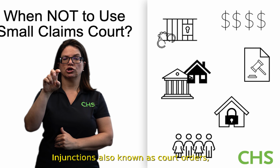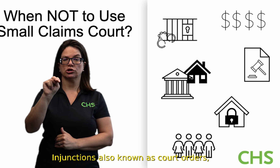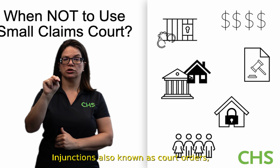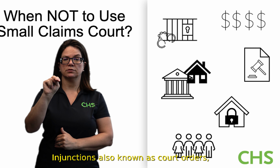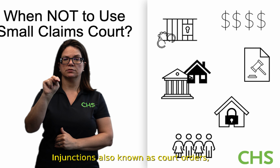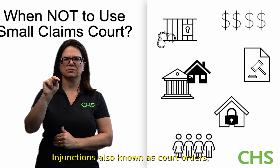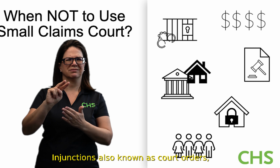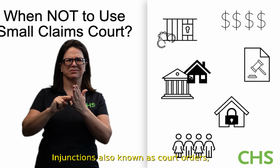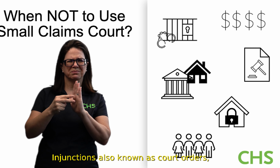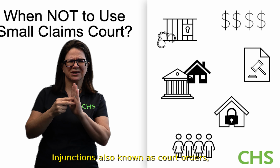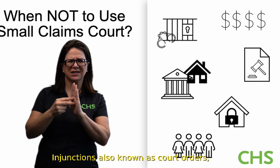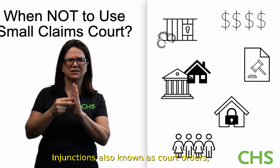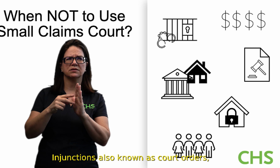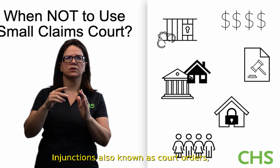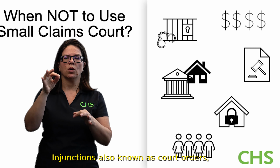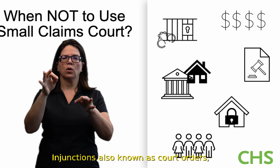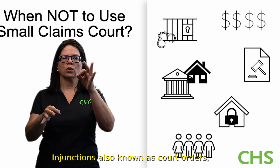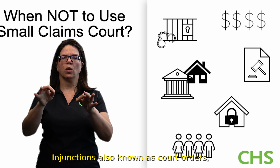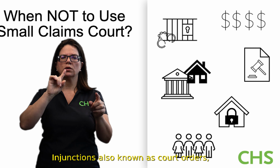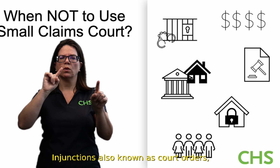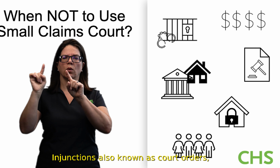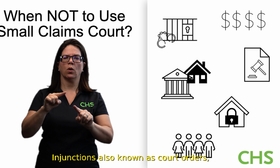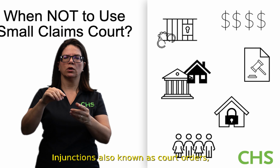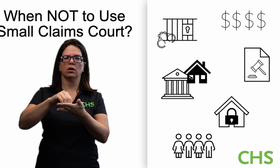injunctions, also known as court orders,